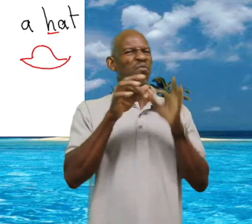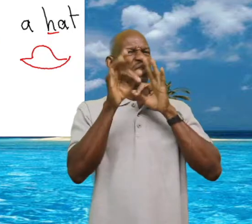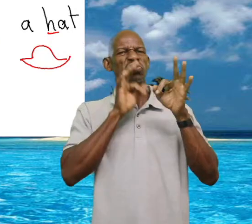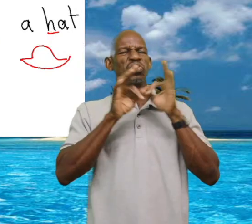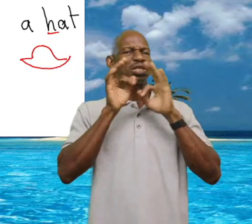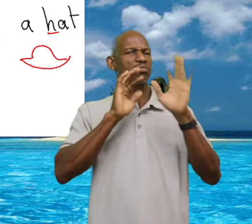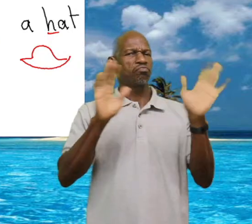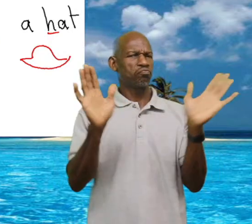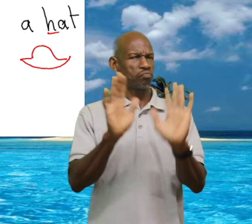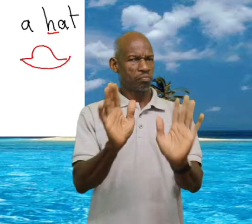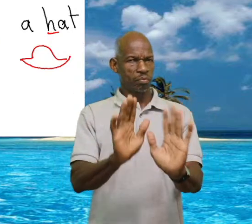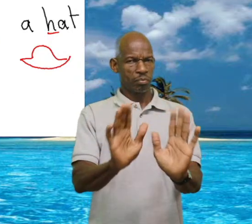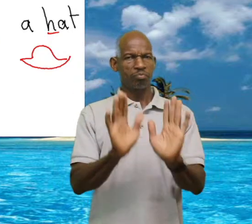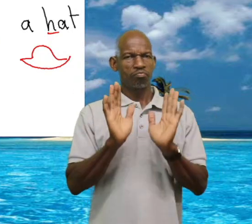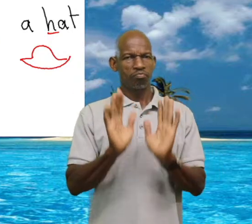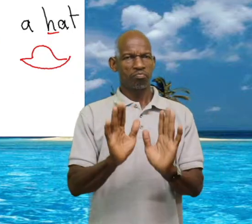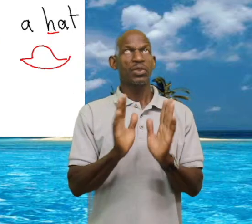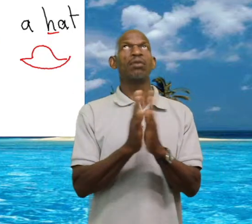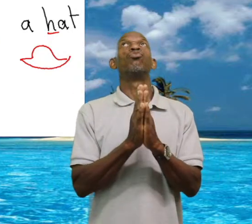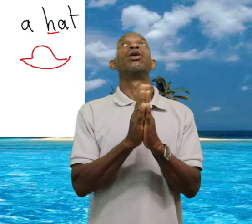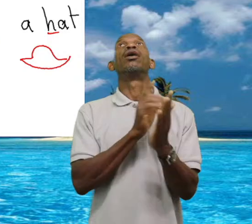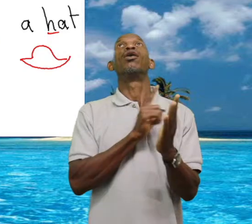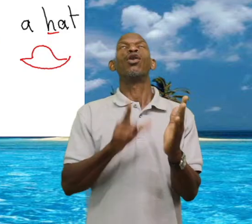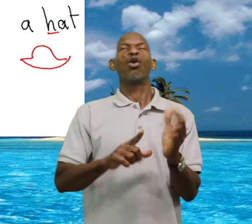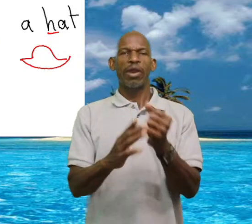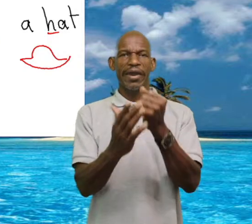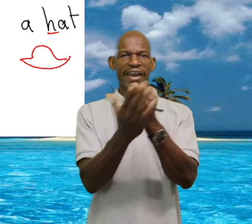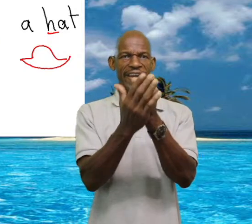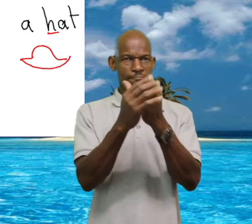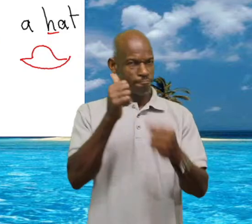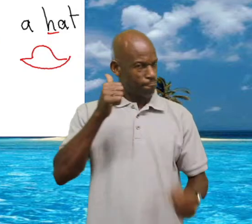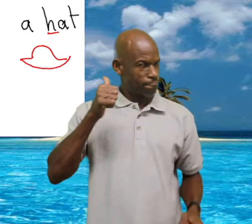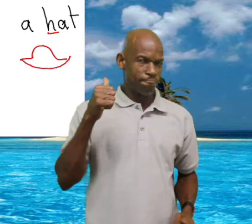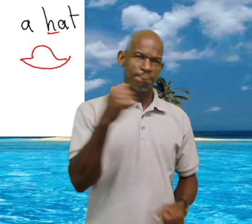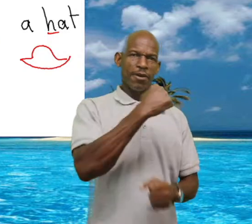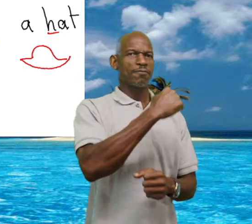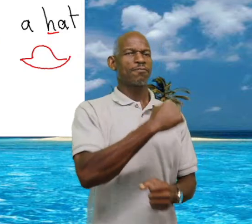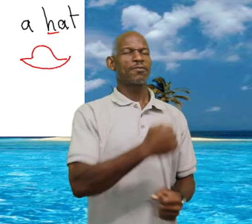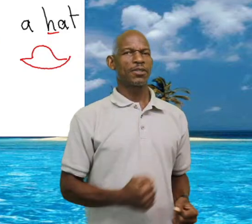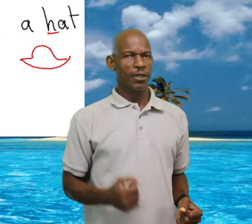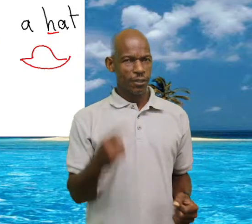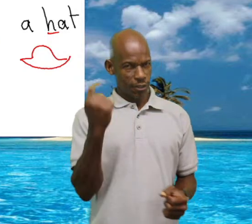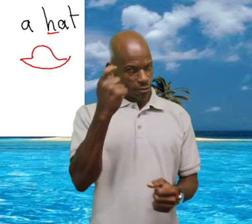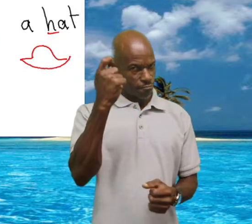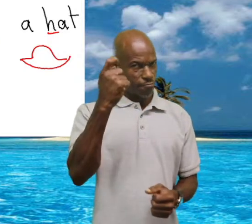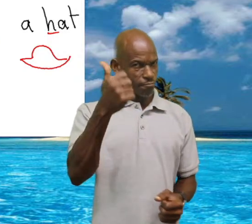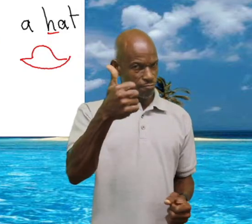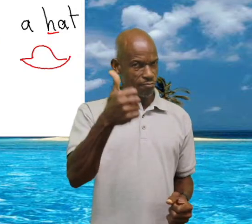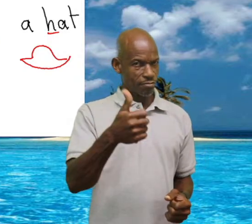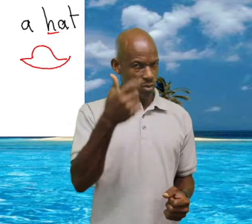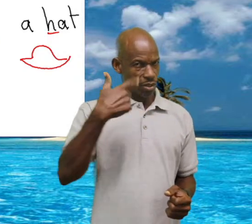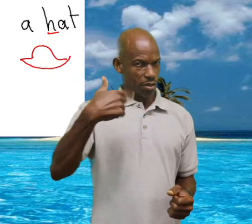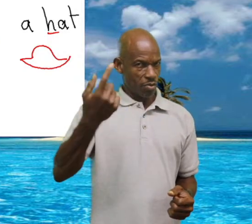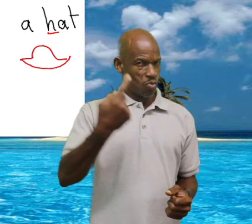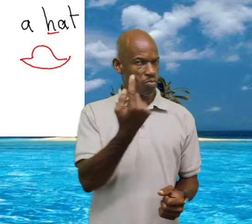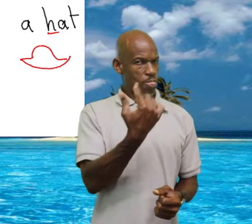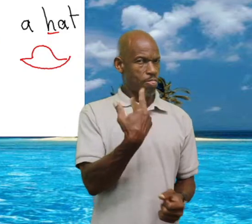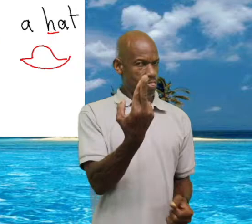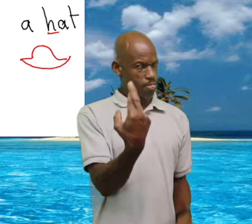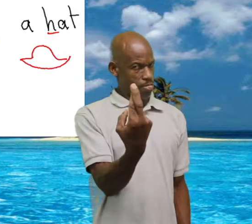get frustrated. Just learn it as it goes, okay? And you will get through. You will get through,